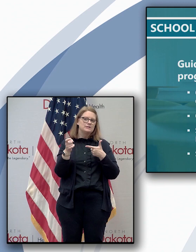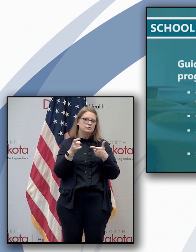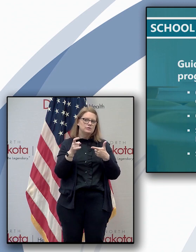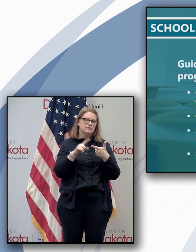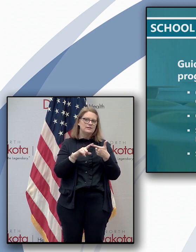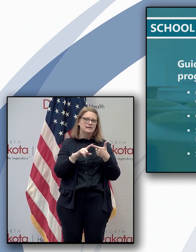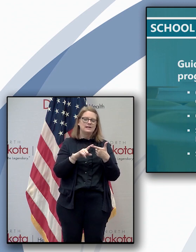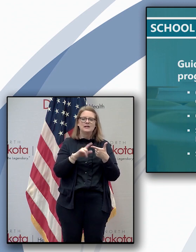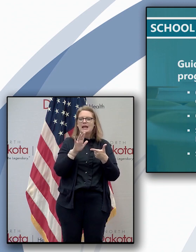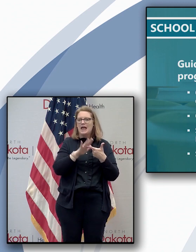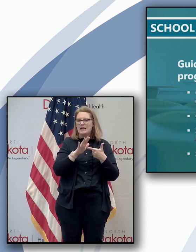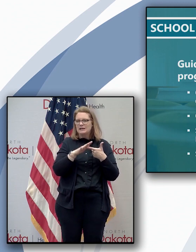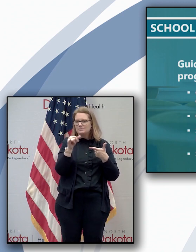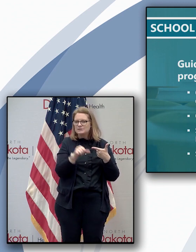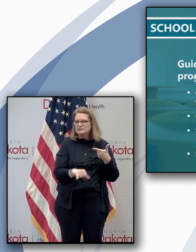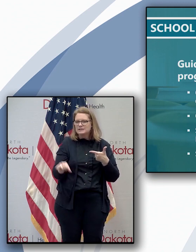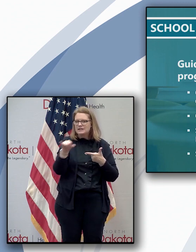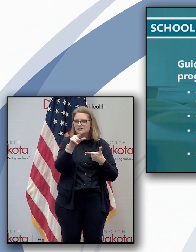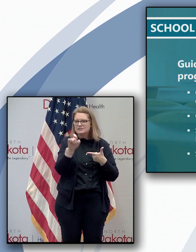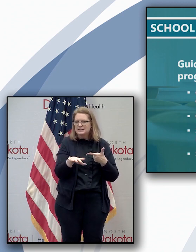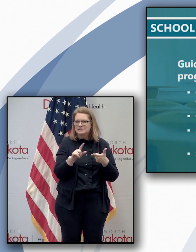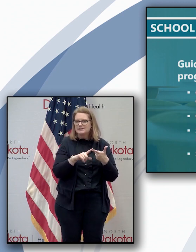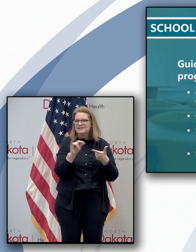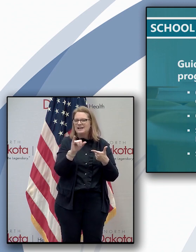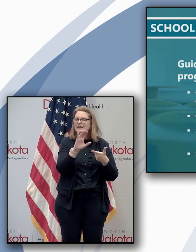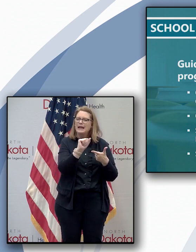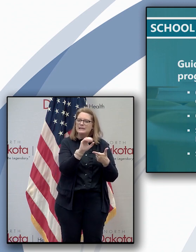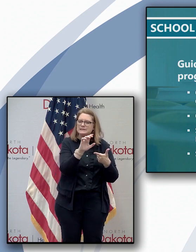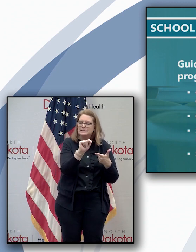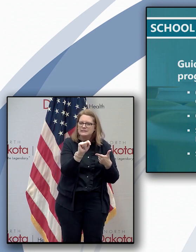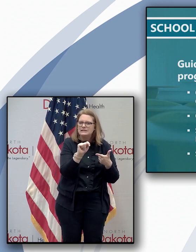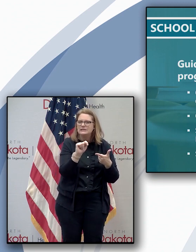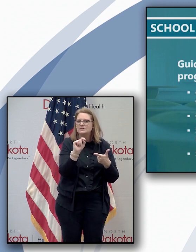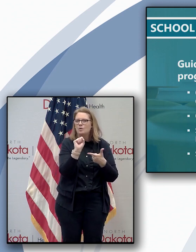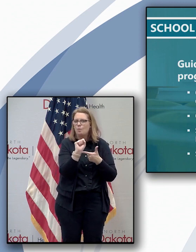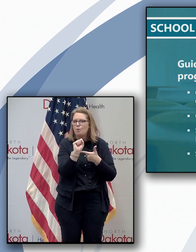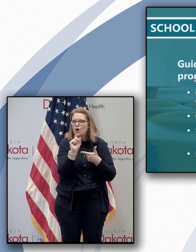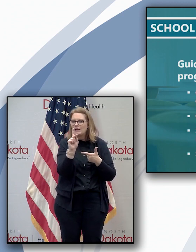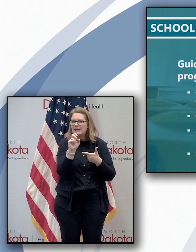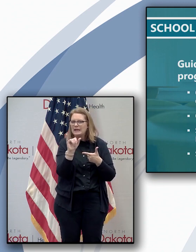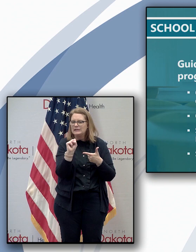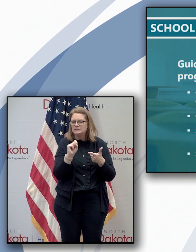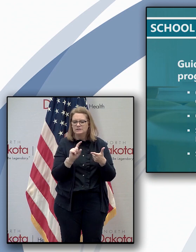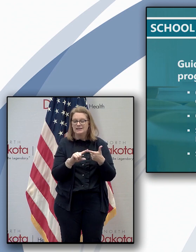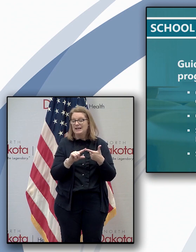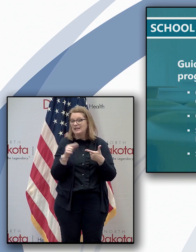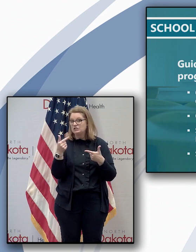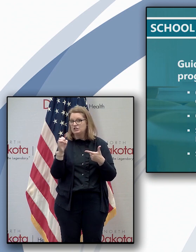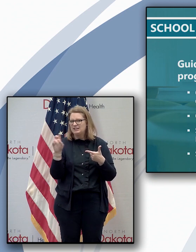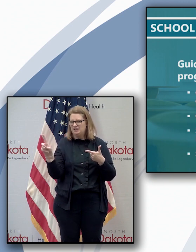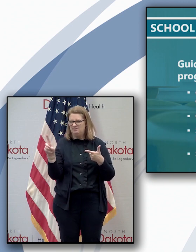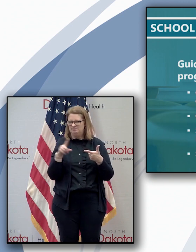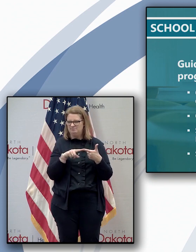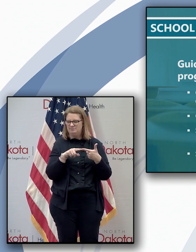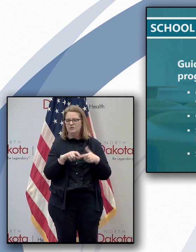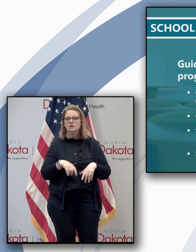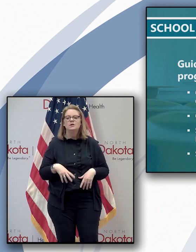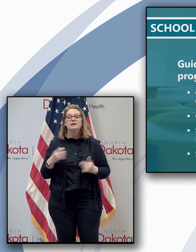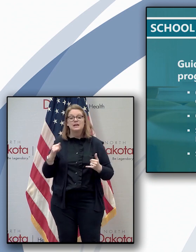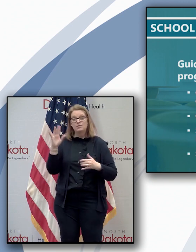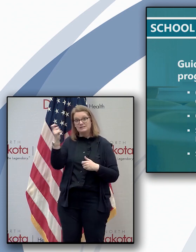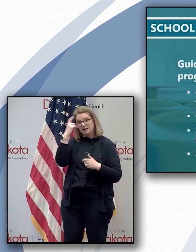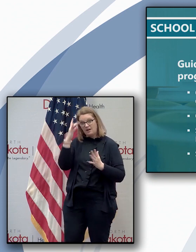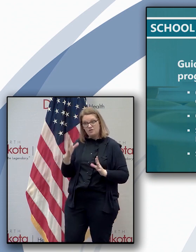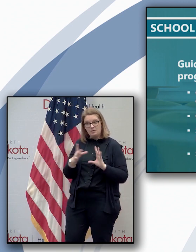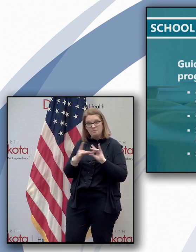of academic standardized tests such as ACT, Work Keys, and GED. As the governor mentioned,